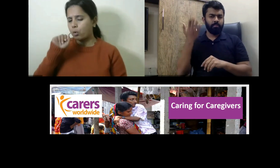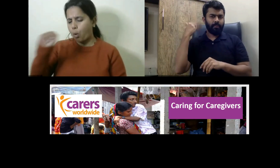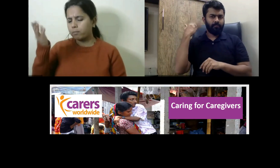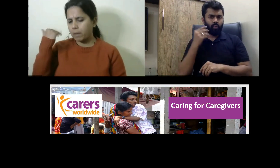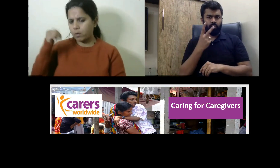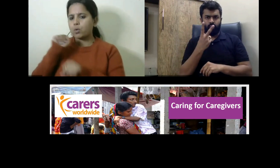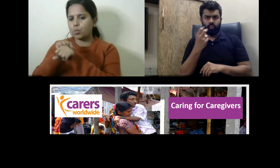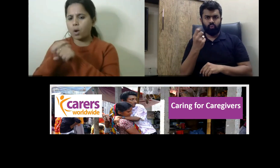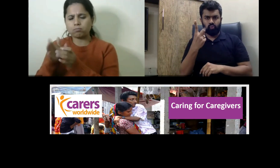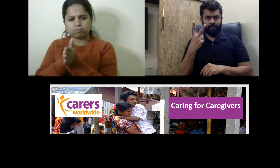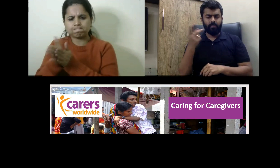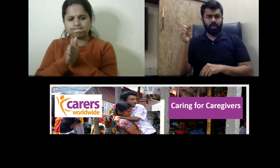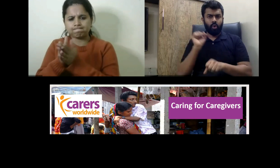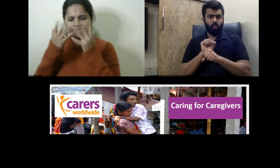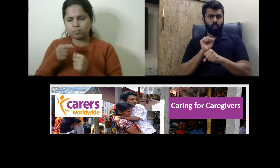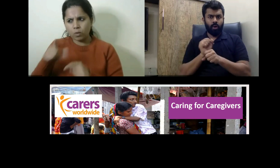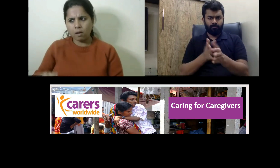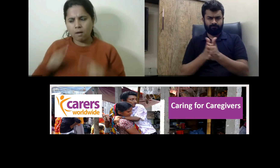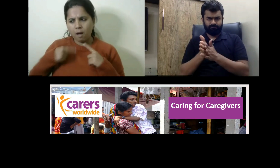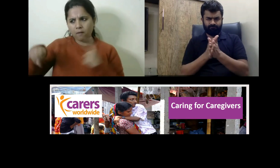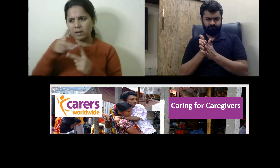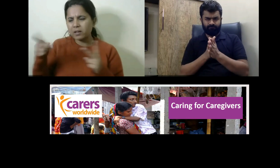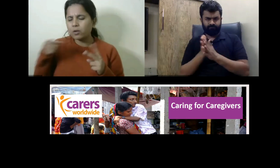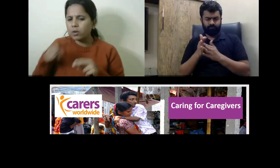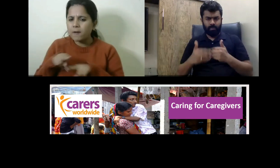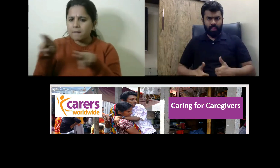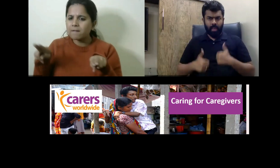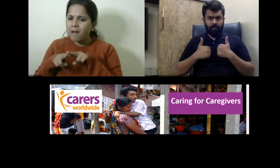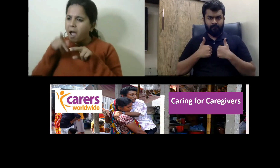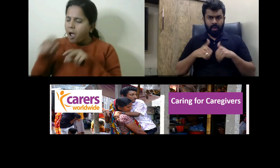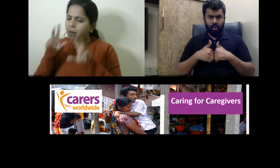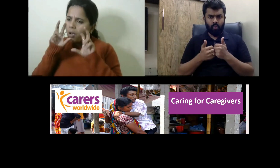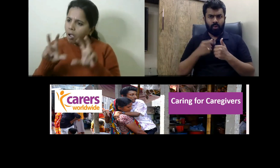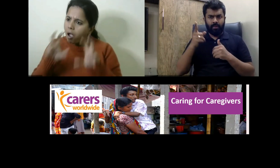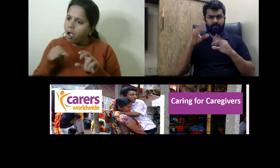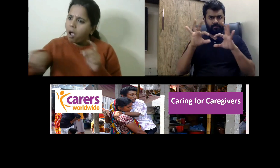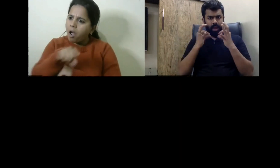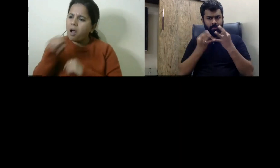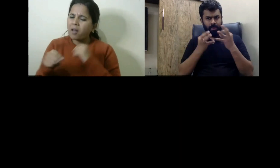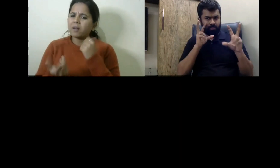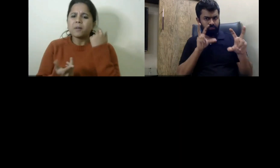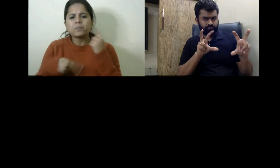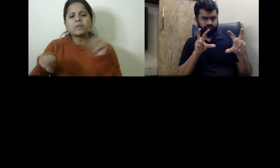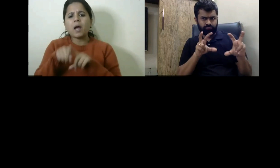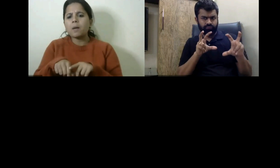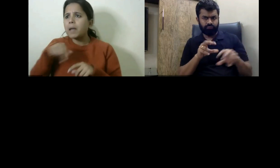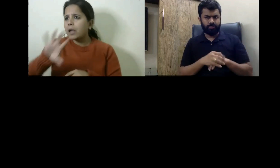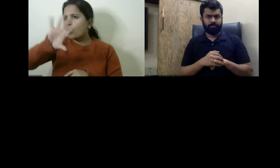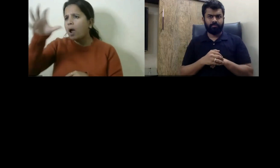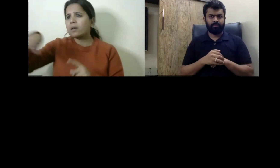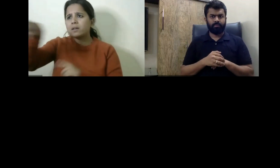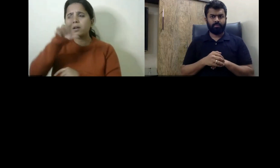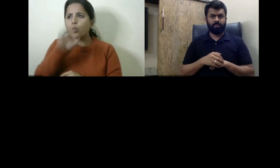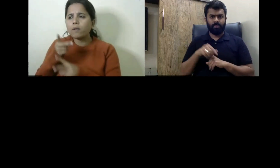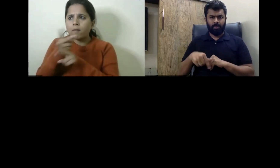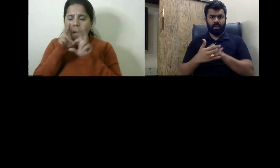experience and passion to transform the lives of unpaid family carers in low and middle income countries, acting as catalyst through a